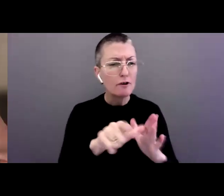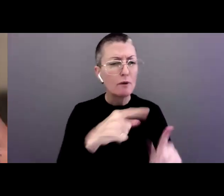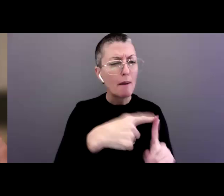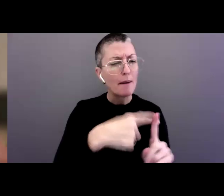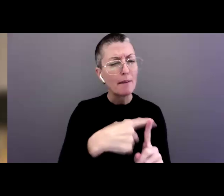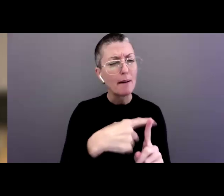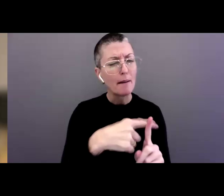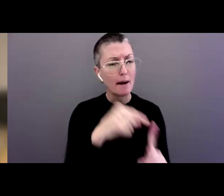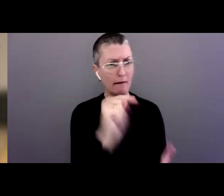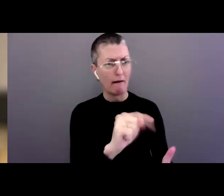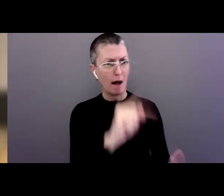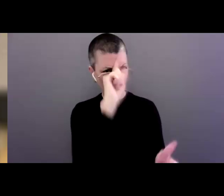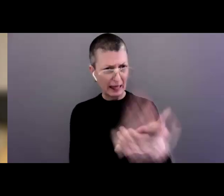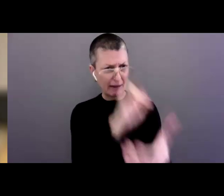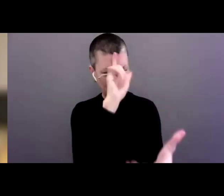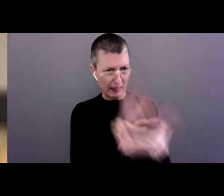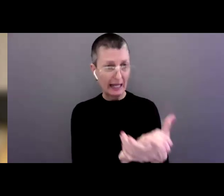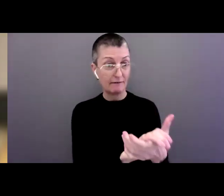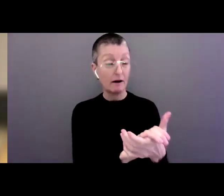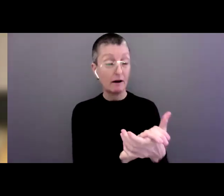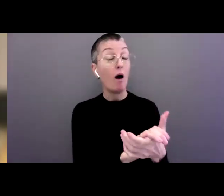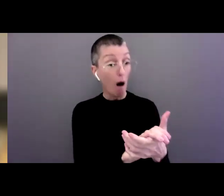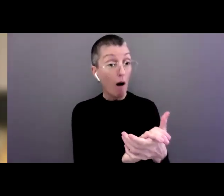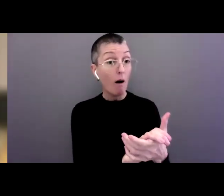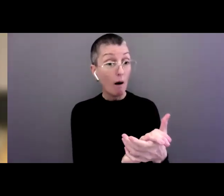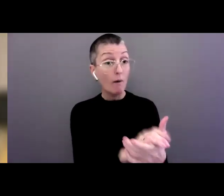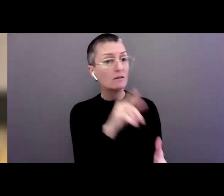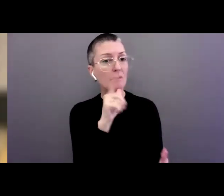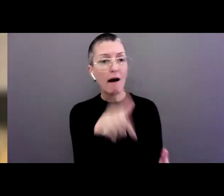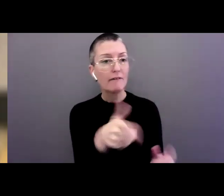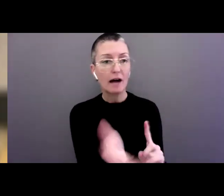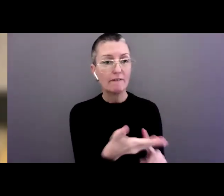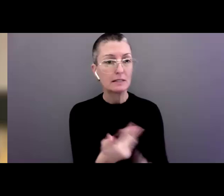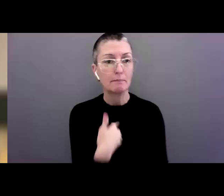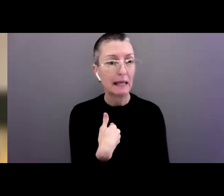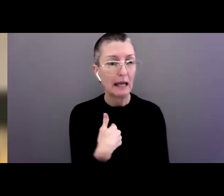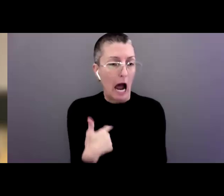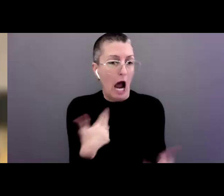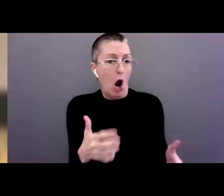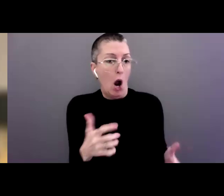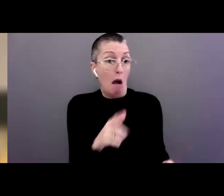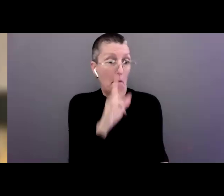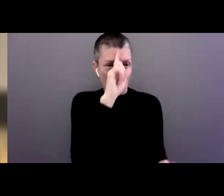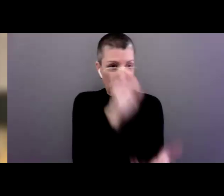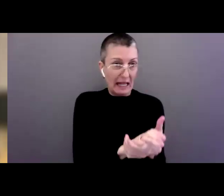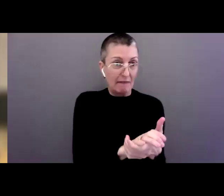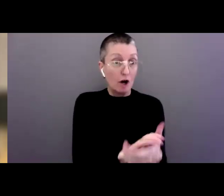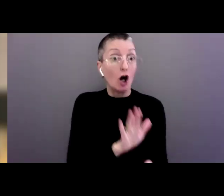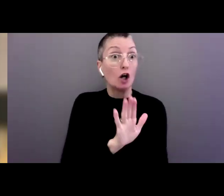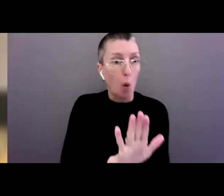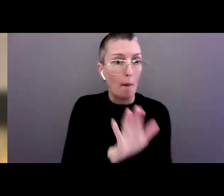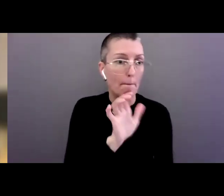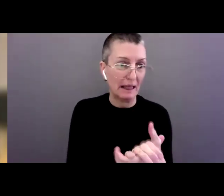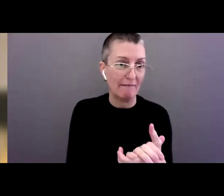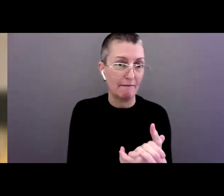believe, others don't really need to be sold to. We just start believing other people's belief, right? So if 40,000 people have tried this and